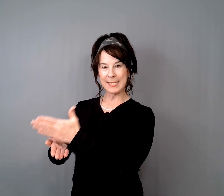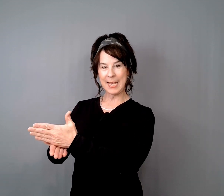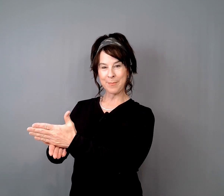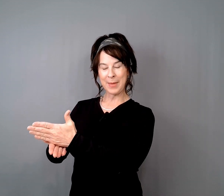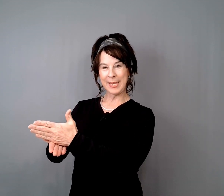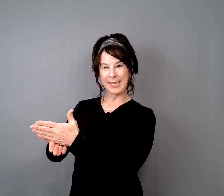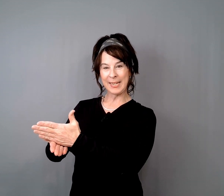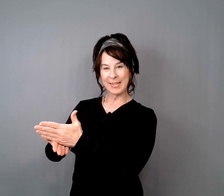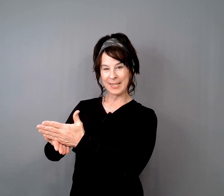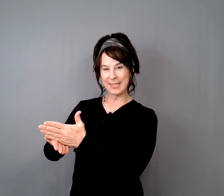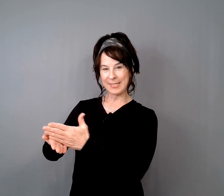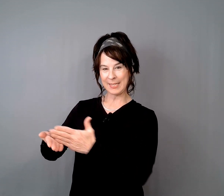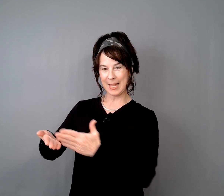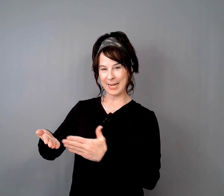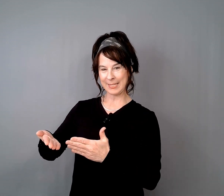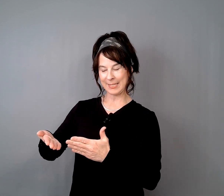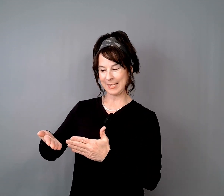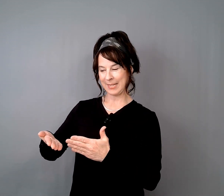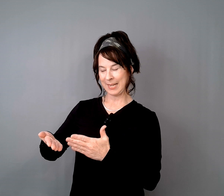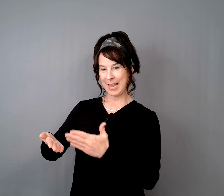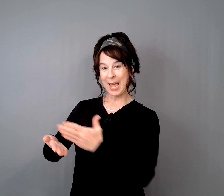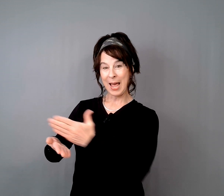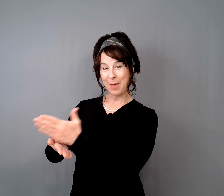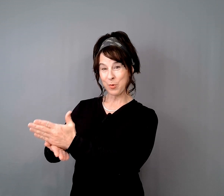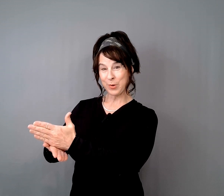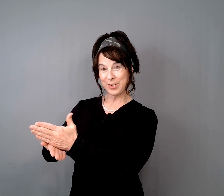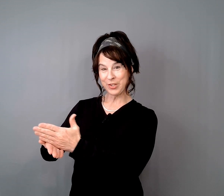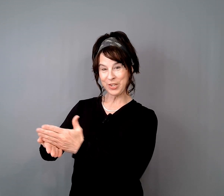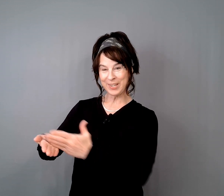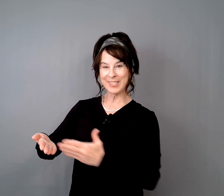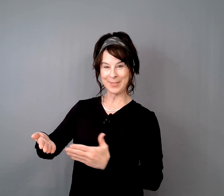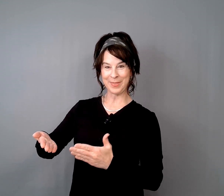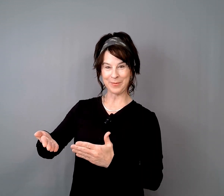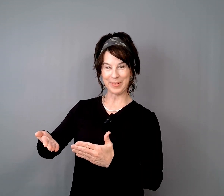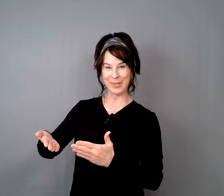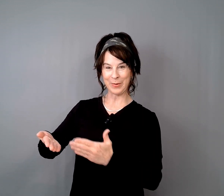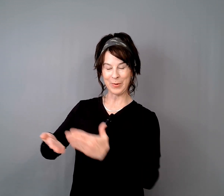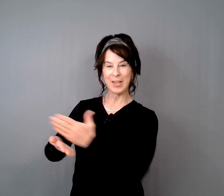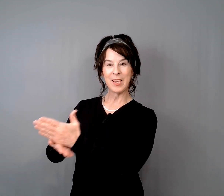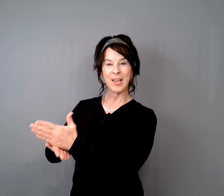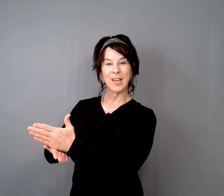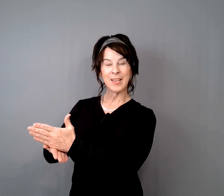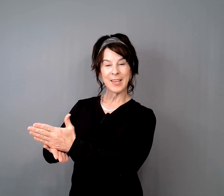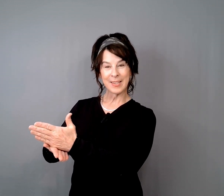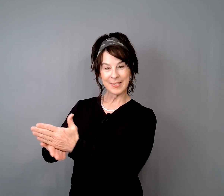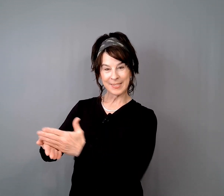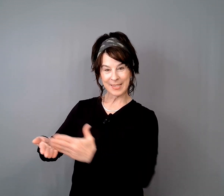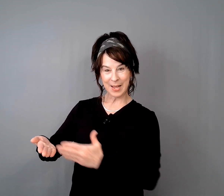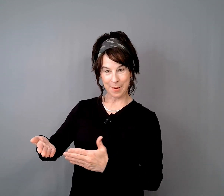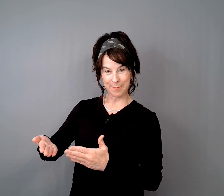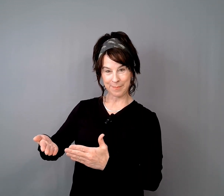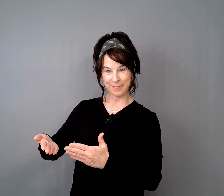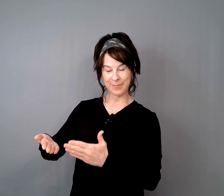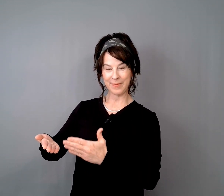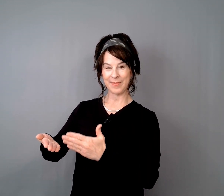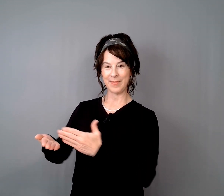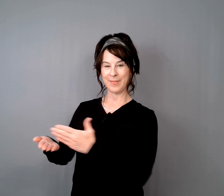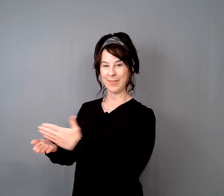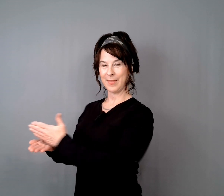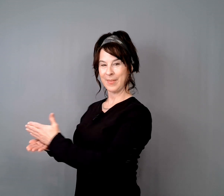like making a slice. I'm going to share something with you. Some.